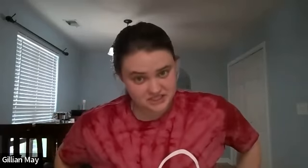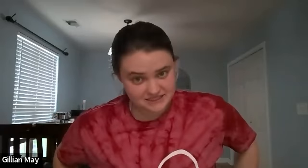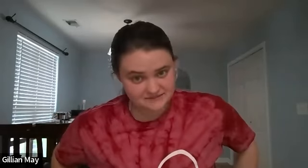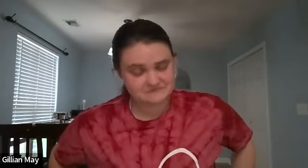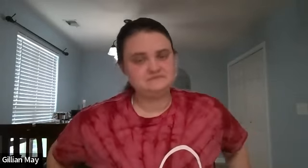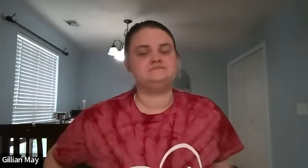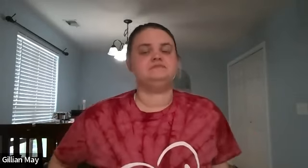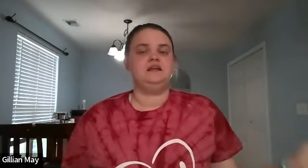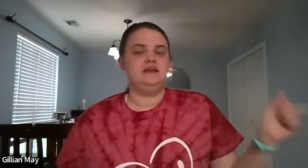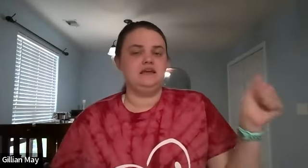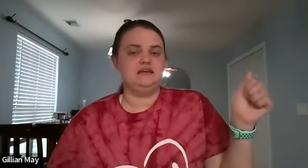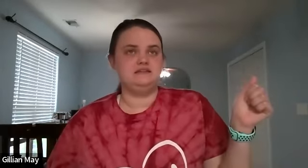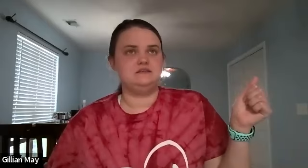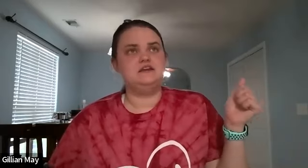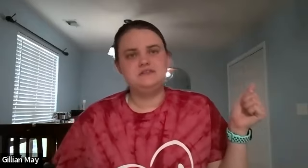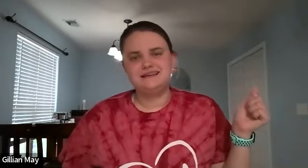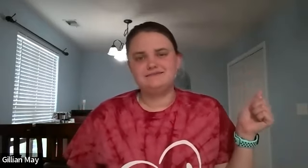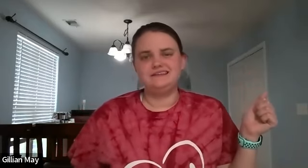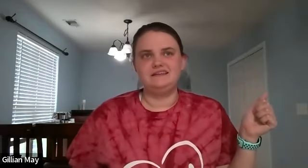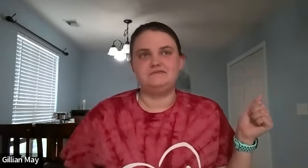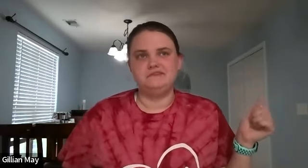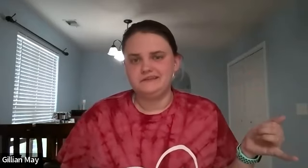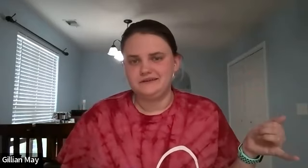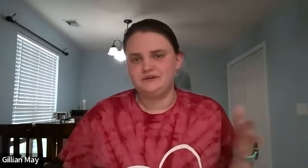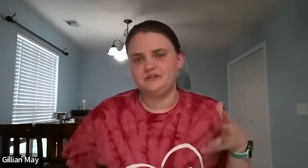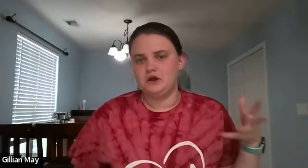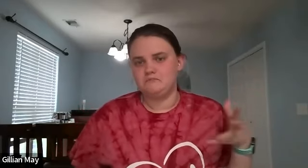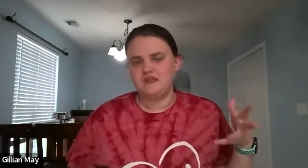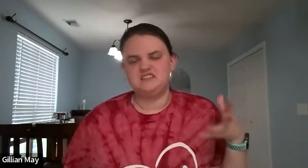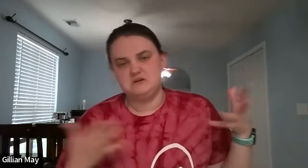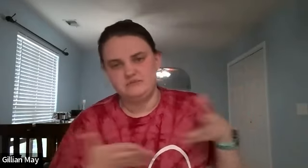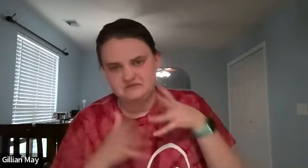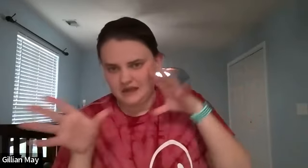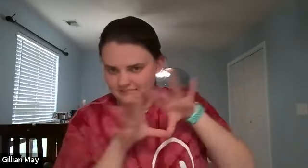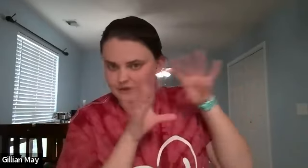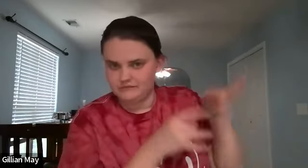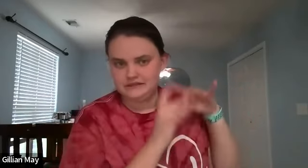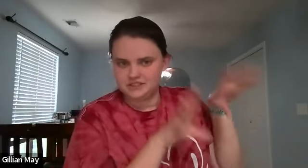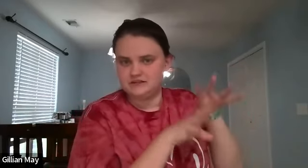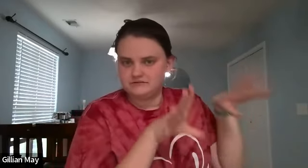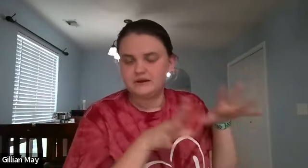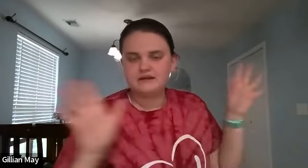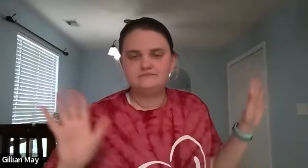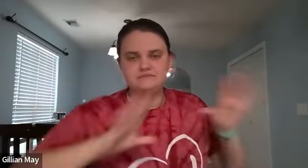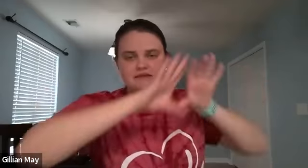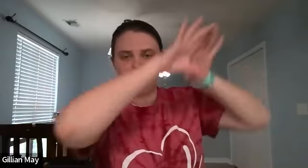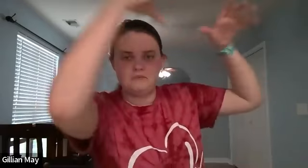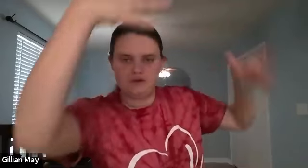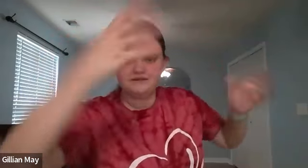Patient is, I know that's not really like a feeling, but you know, it's already with kind of in the relation of what my little umbrella.